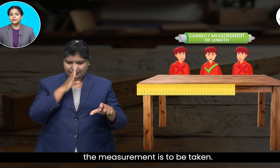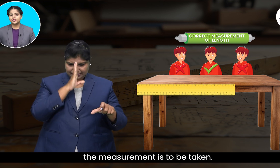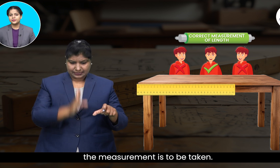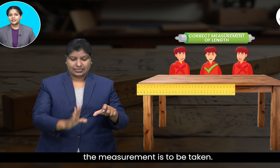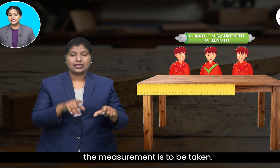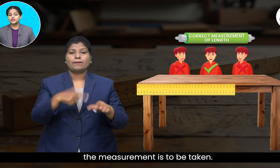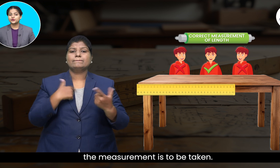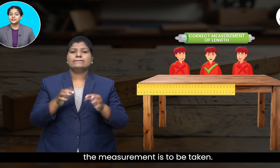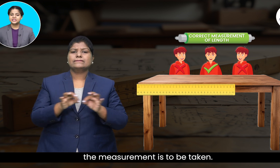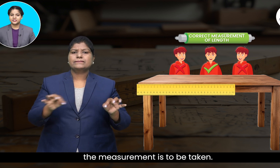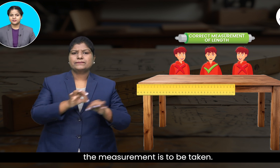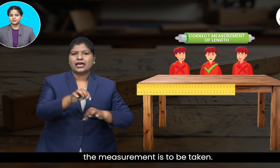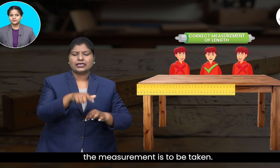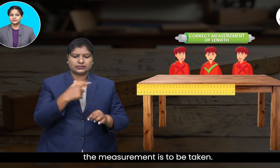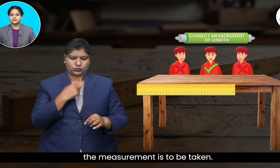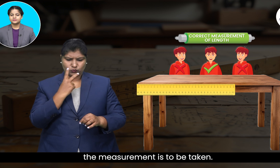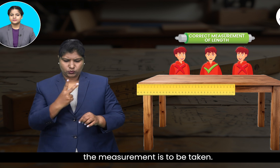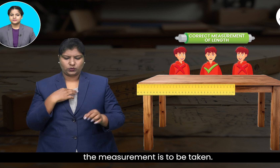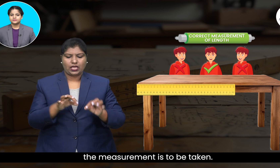the measurement is to be taken.